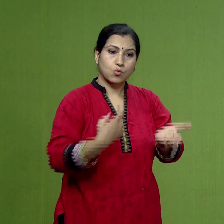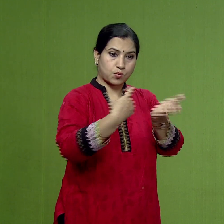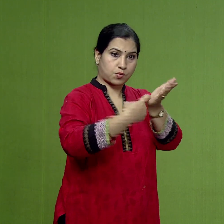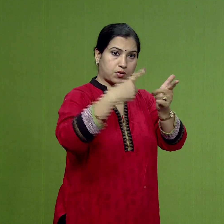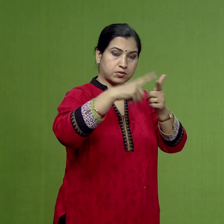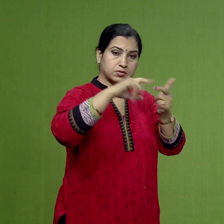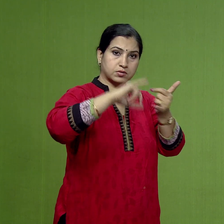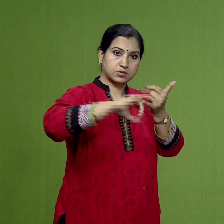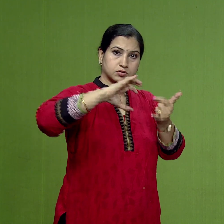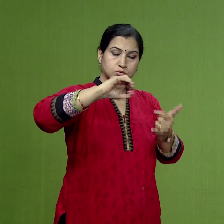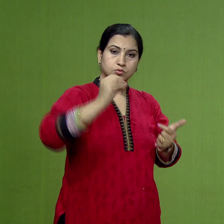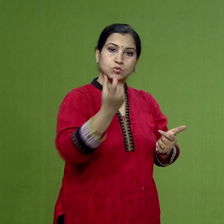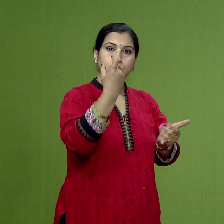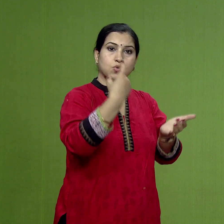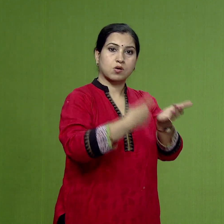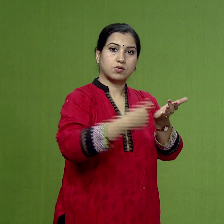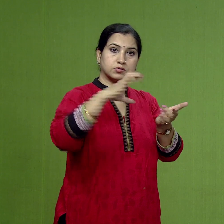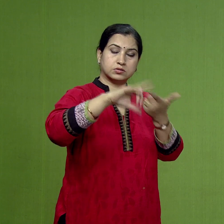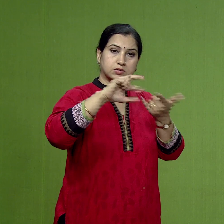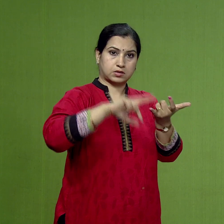I hope you understand it well.